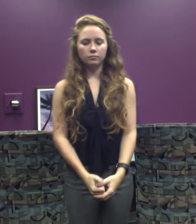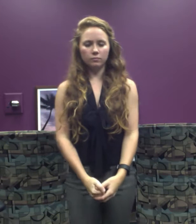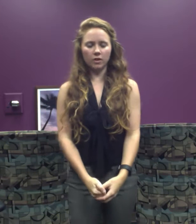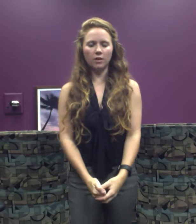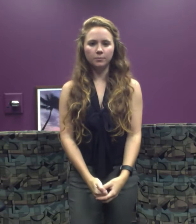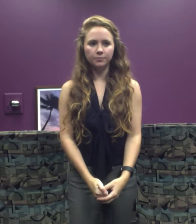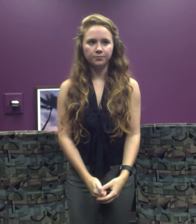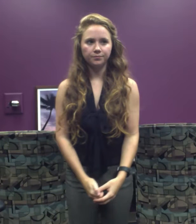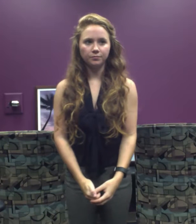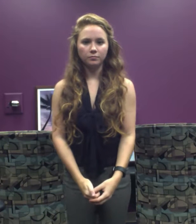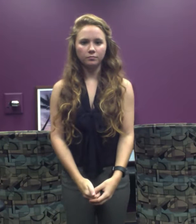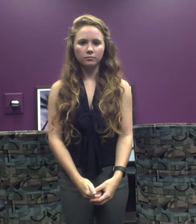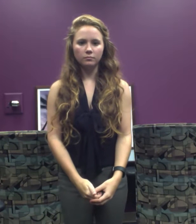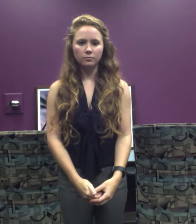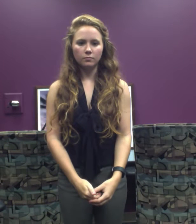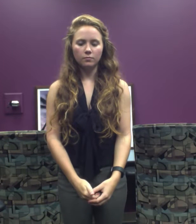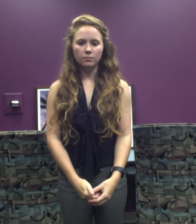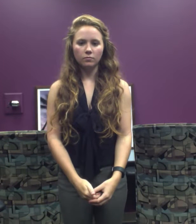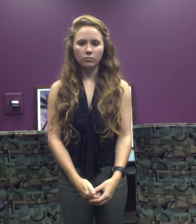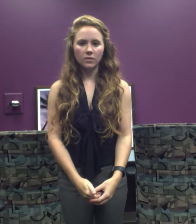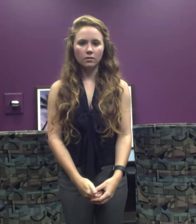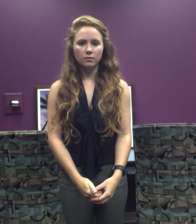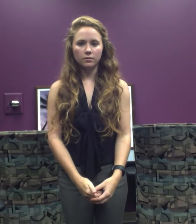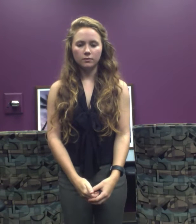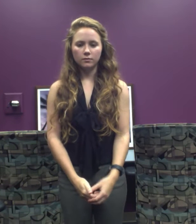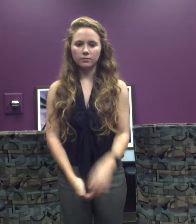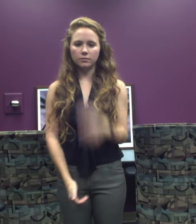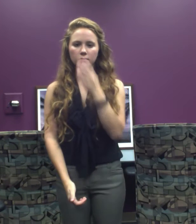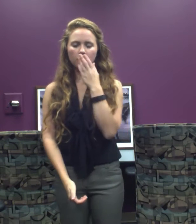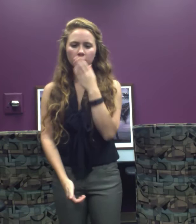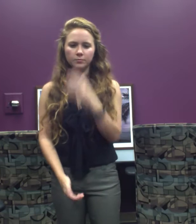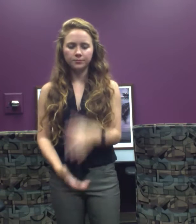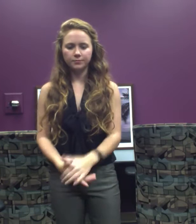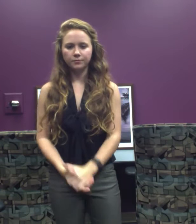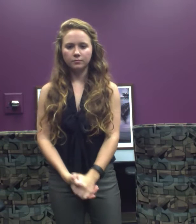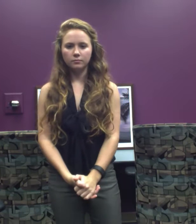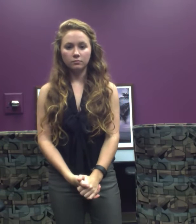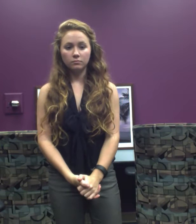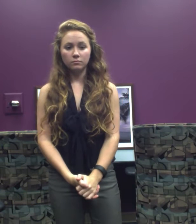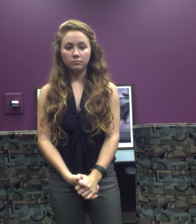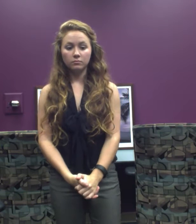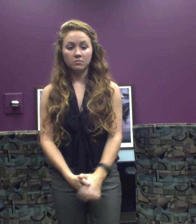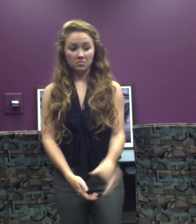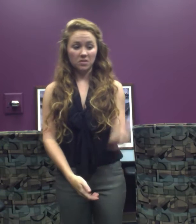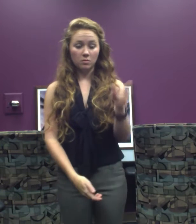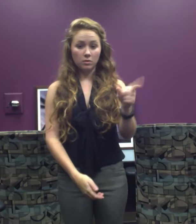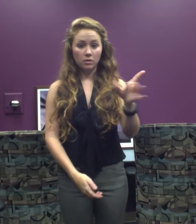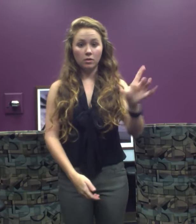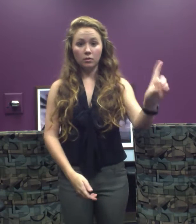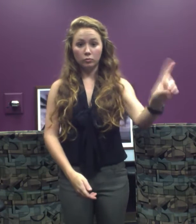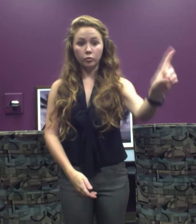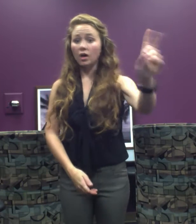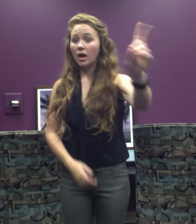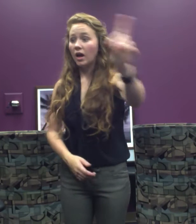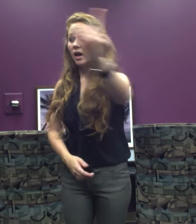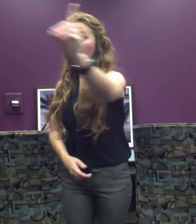only place at Vogel School that isn't upstairs. Okay. So Eric runs to Bradley's, and as Eric goes down the street, he gets